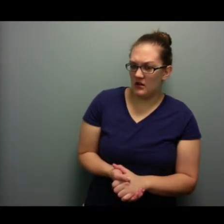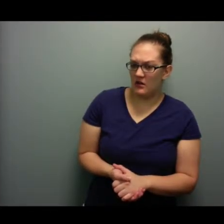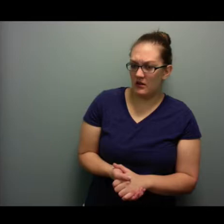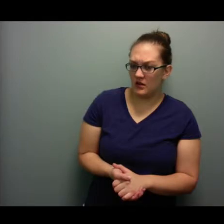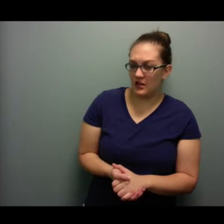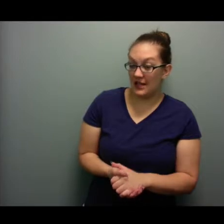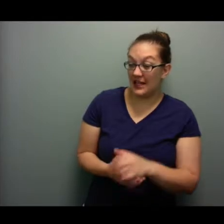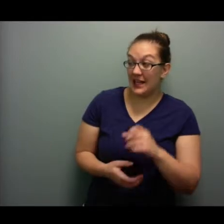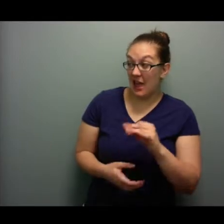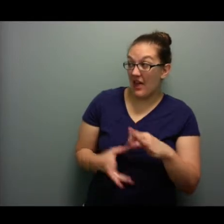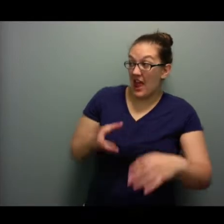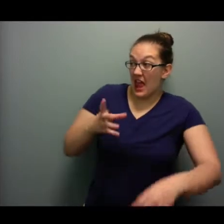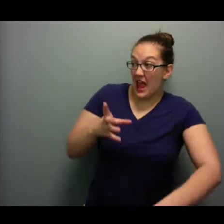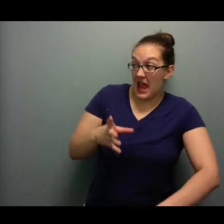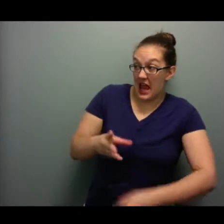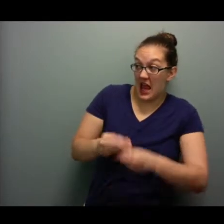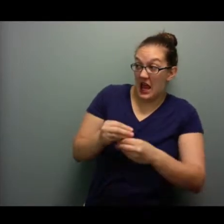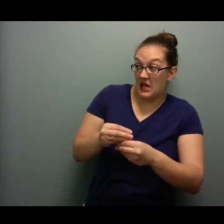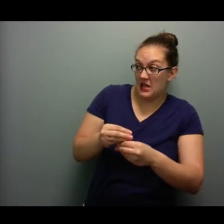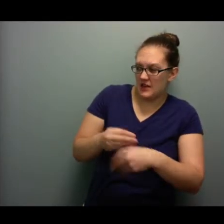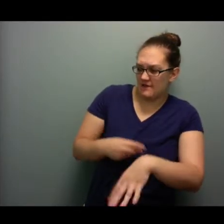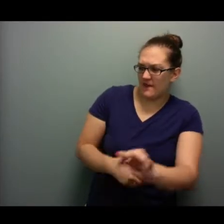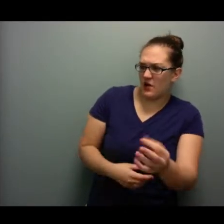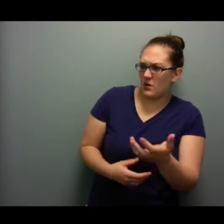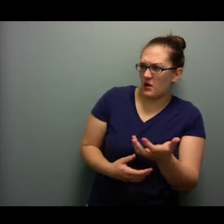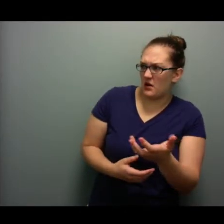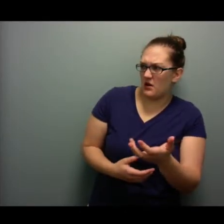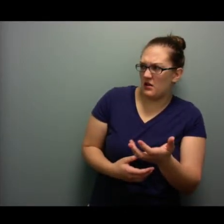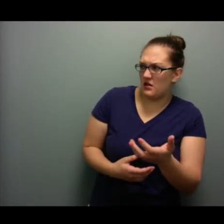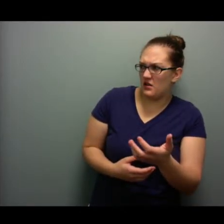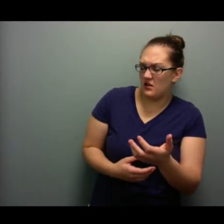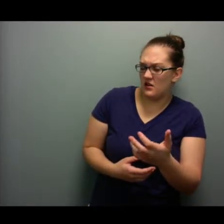So if he added, what did he find? What was he doing?